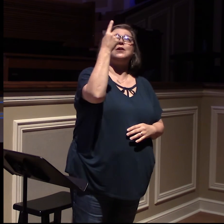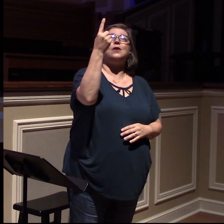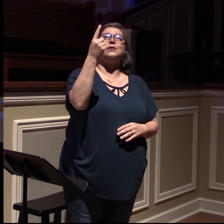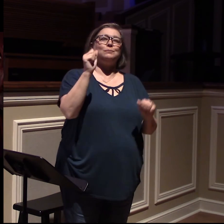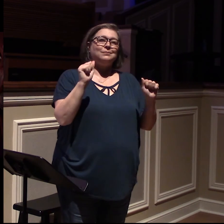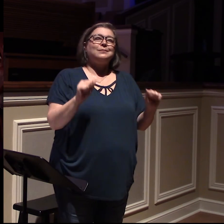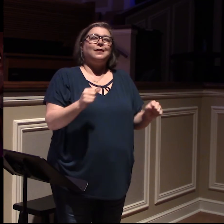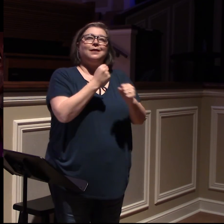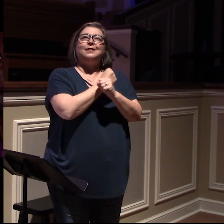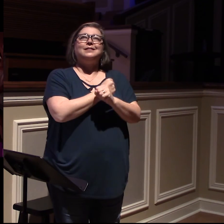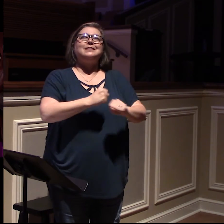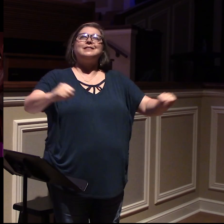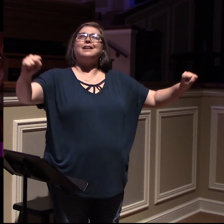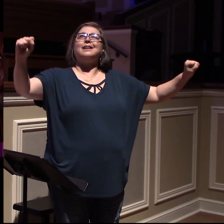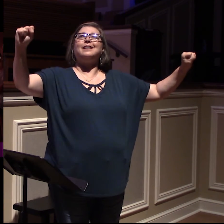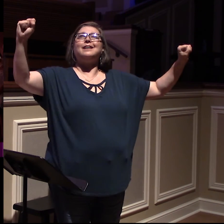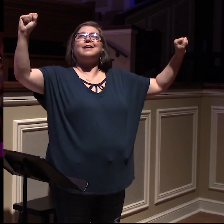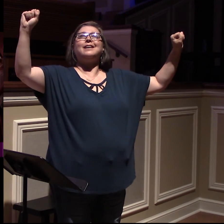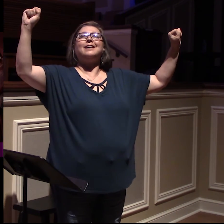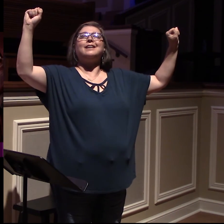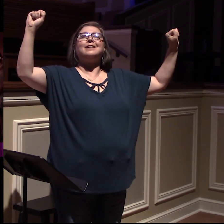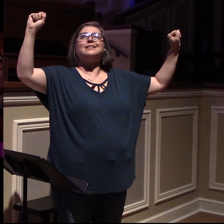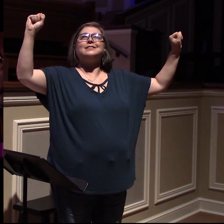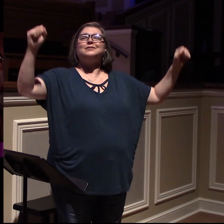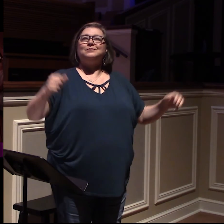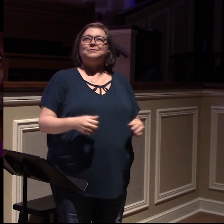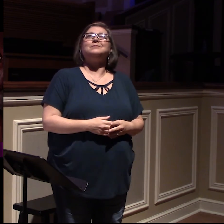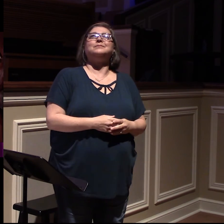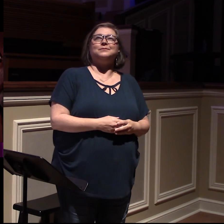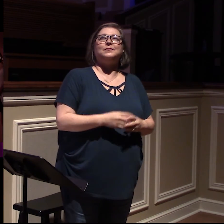Jesus, the only one who could ever sing.